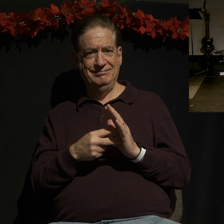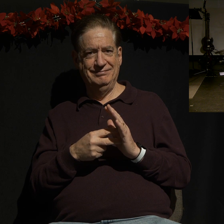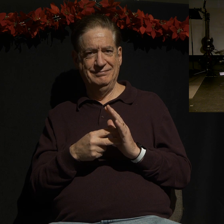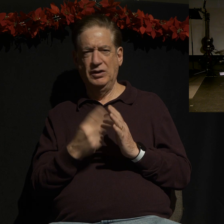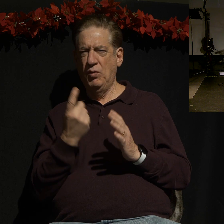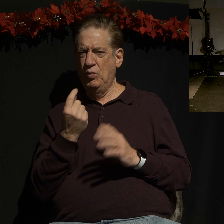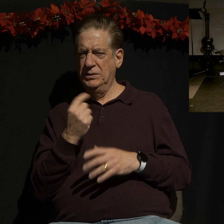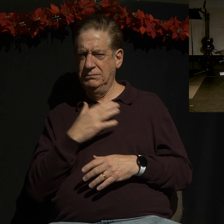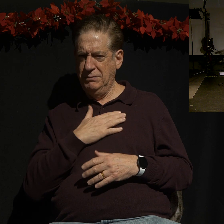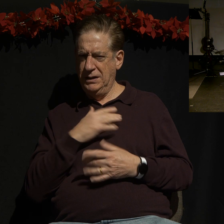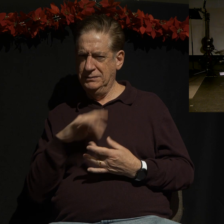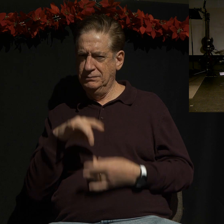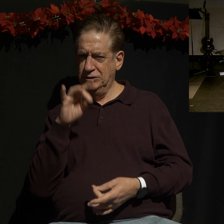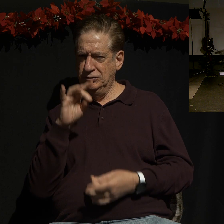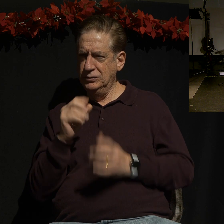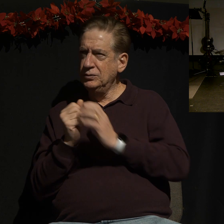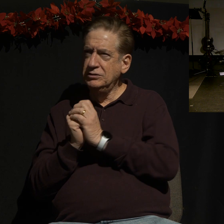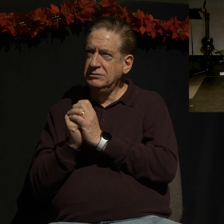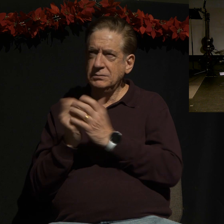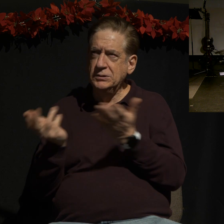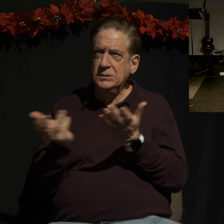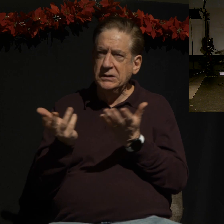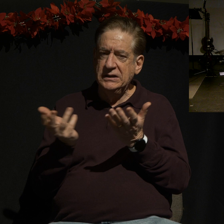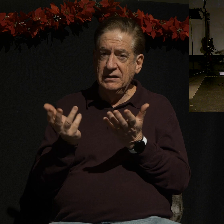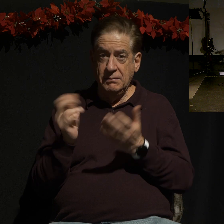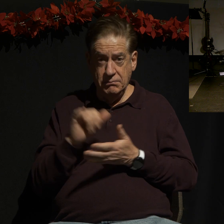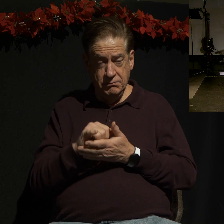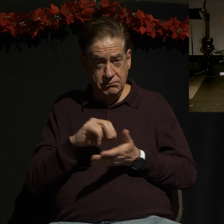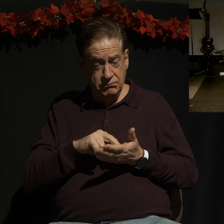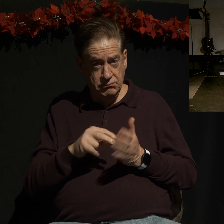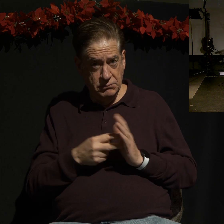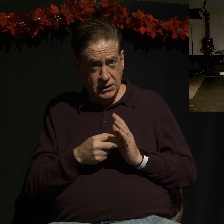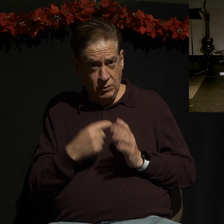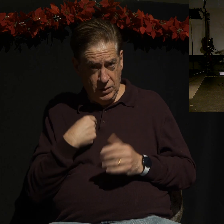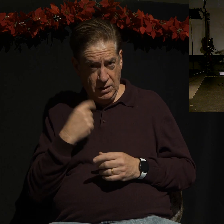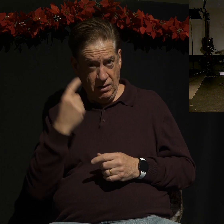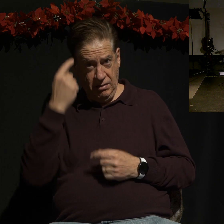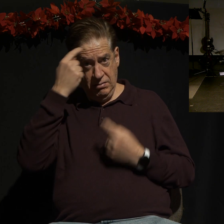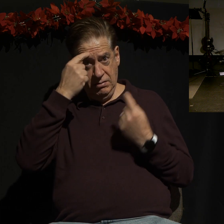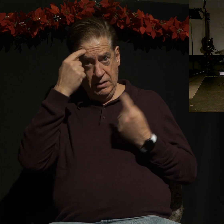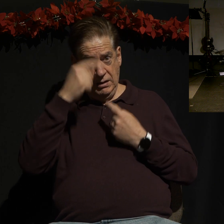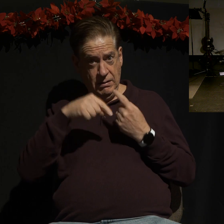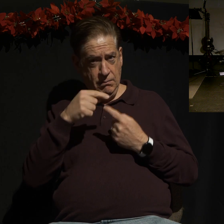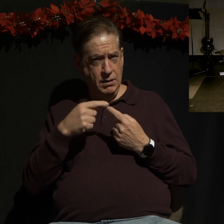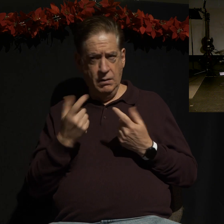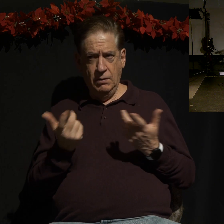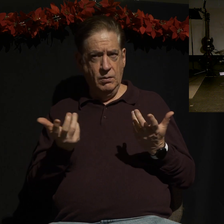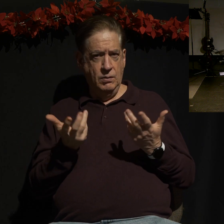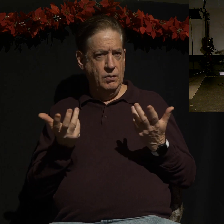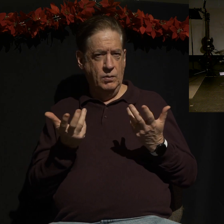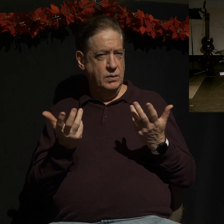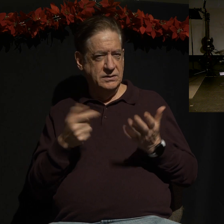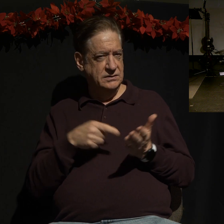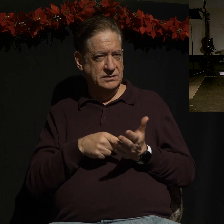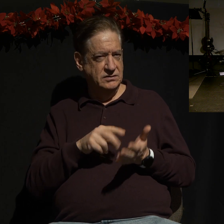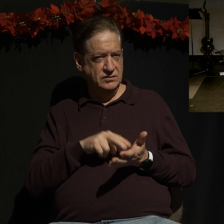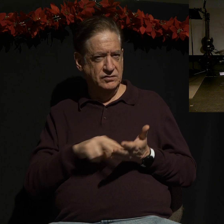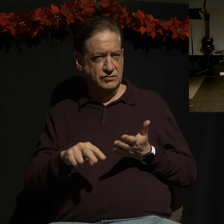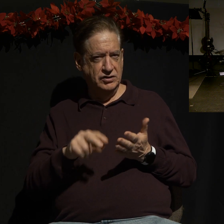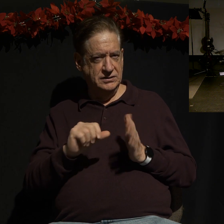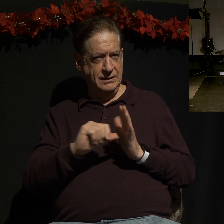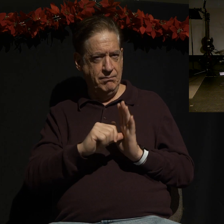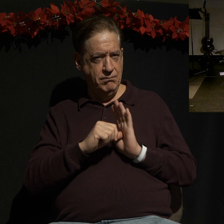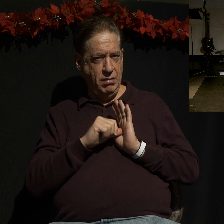What is my spiritual worship? Does that mean what I think about? Or what is this verse